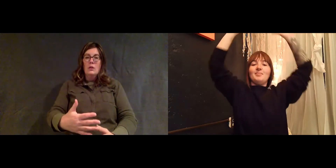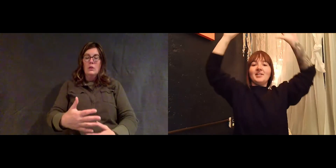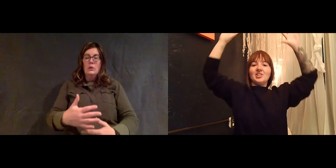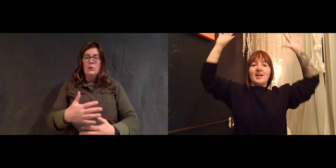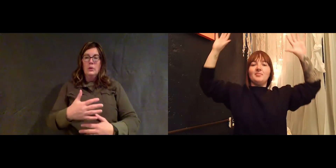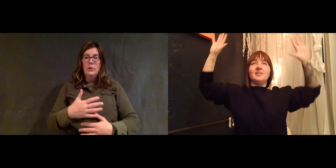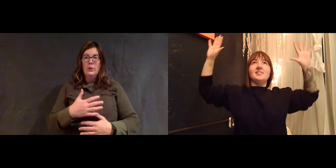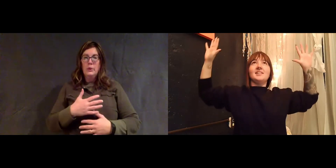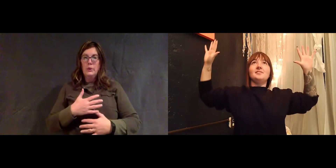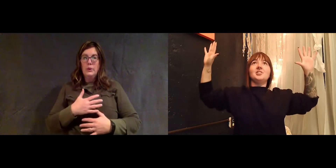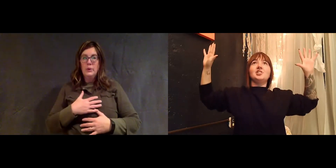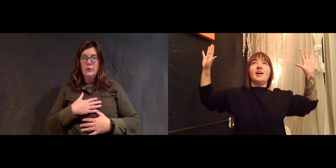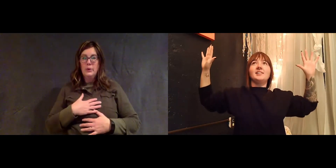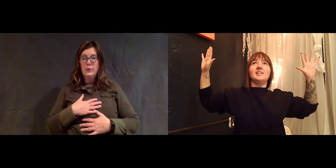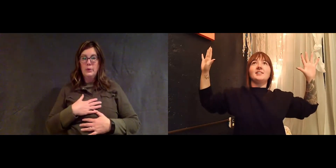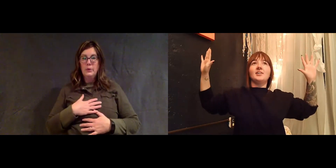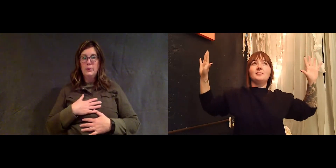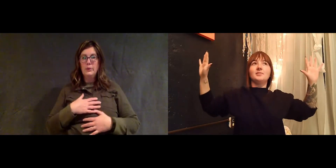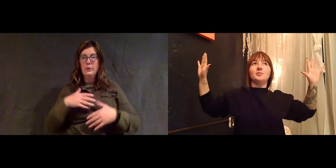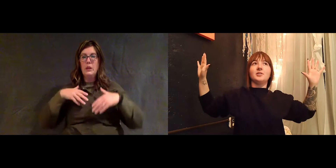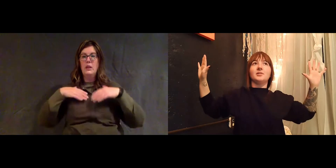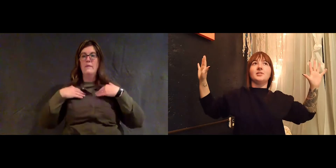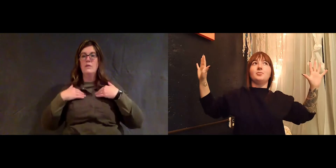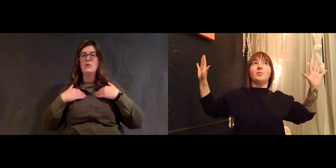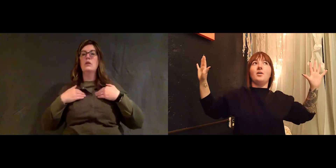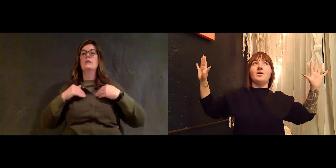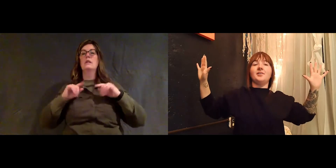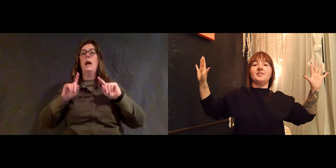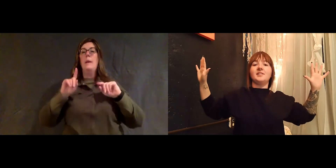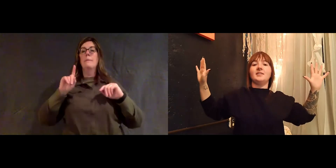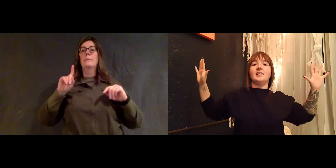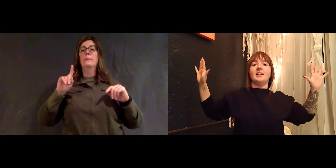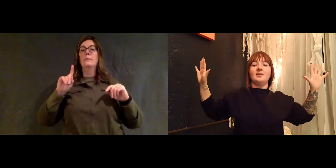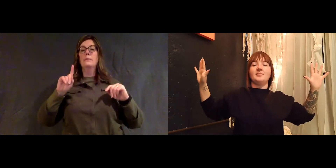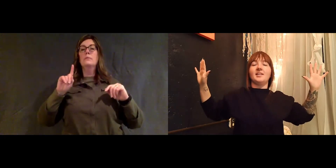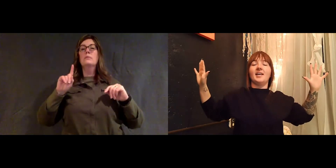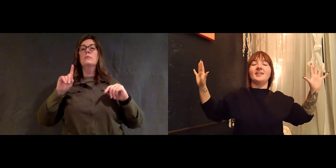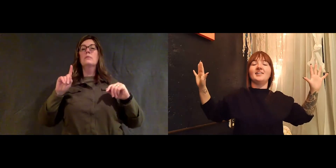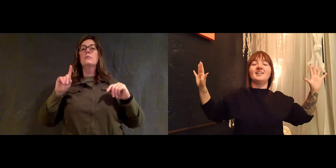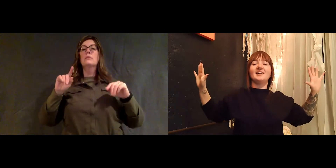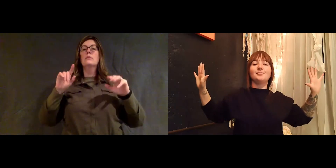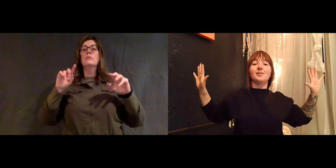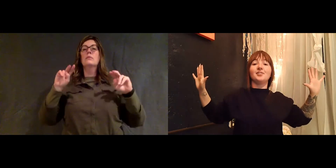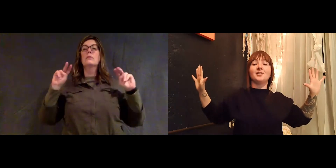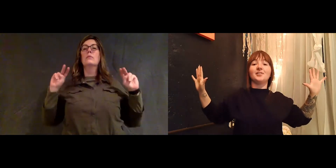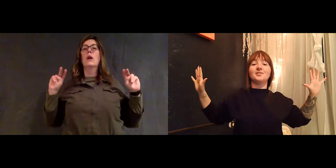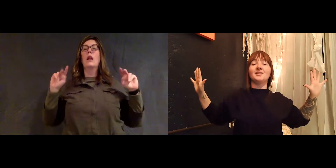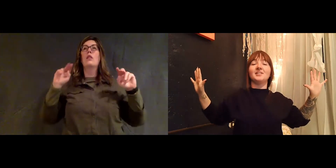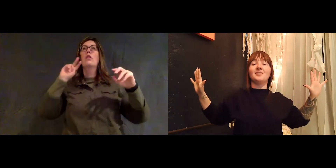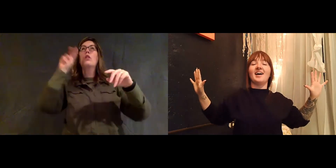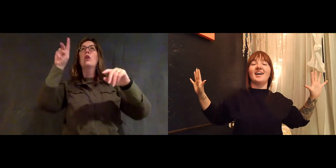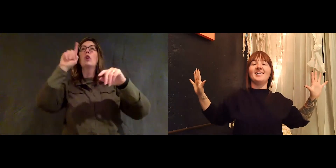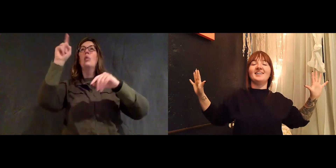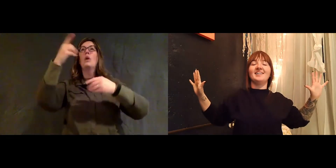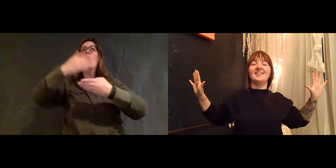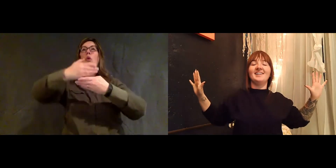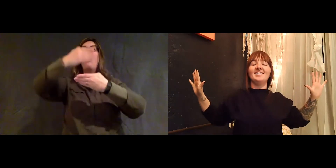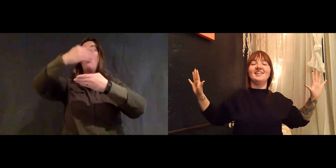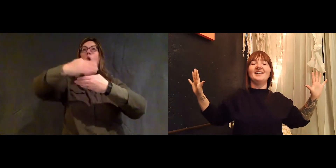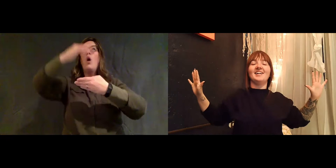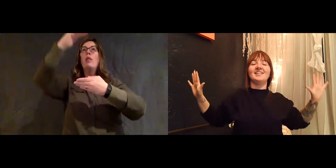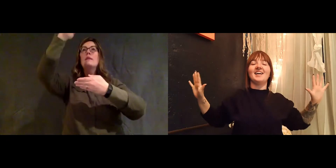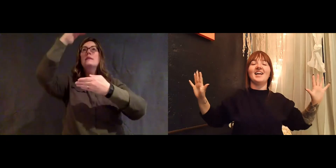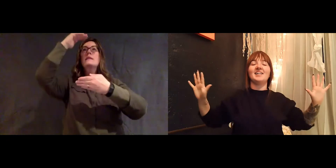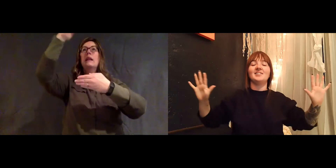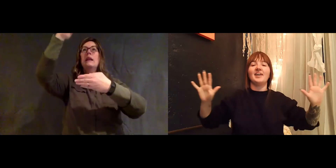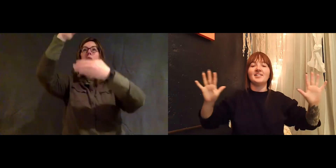Exhale, bend your elbows, lift your chest, and look up toward where your wall and your ceiling come together. Spread your fingers really wide.